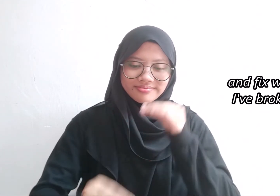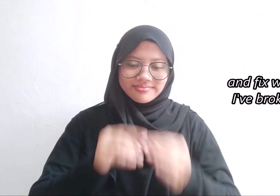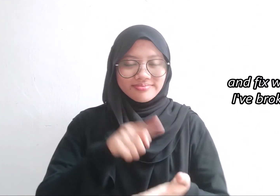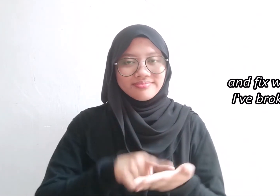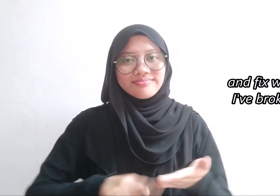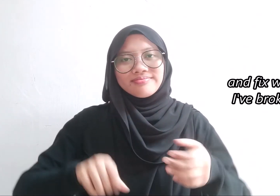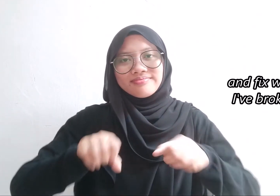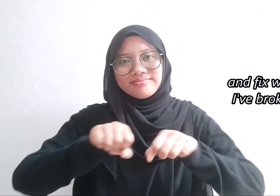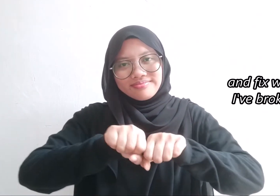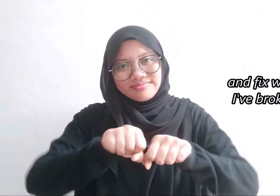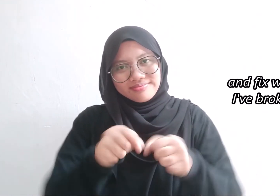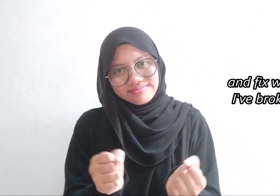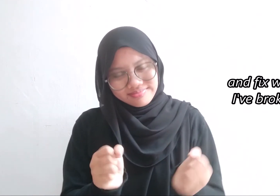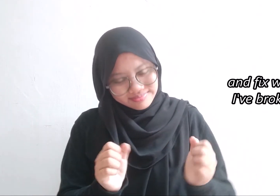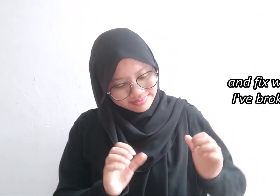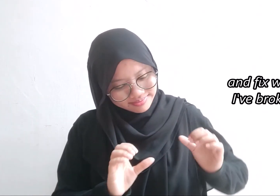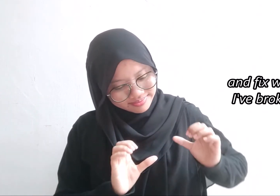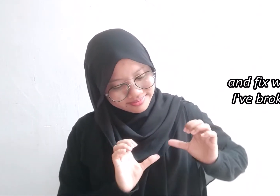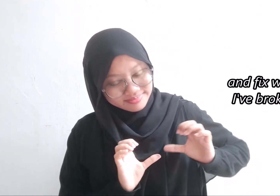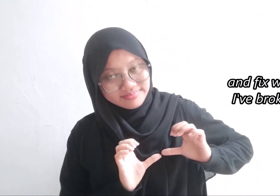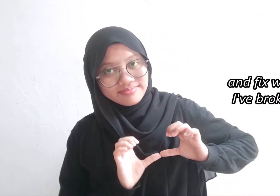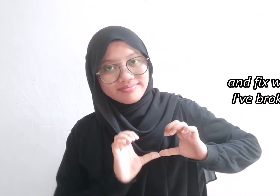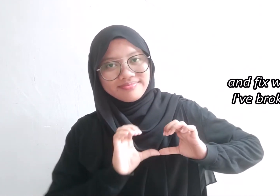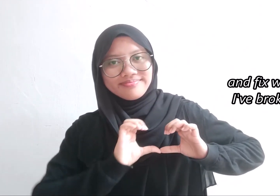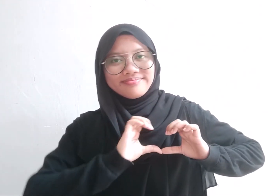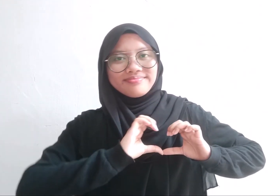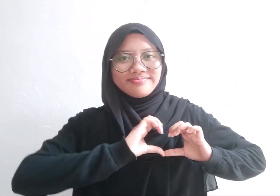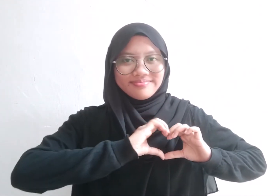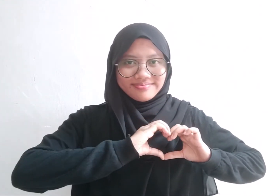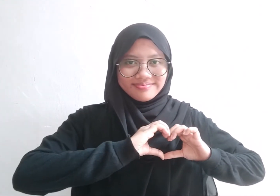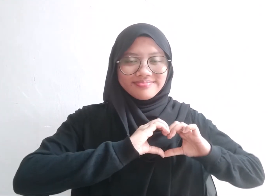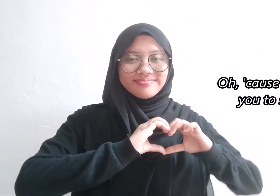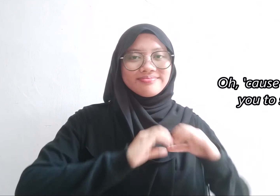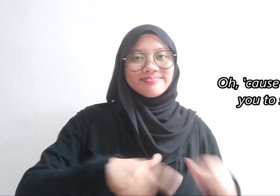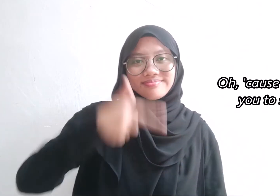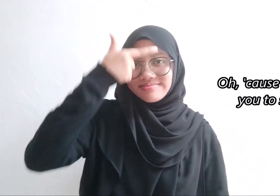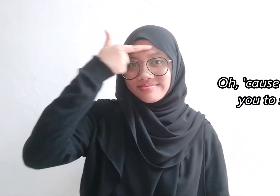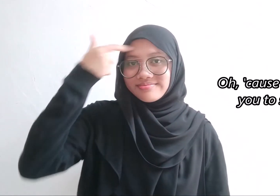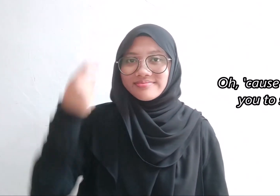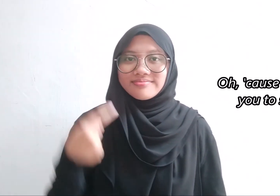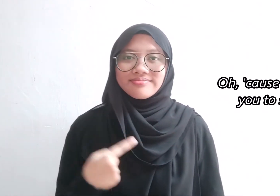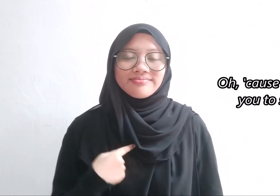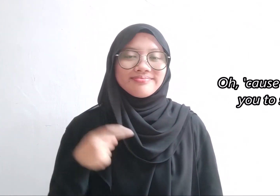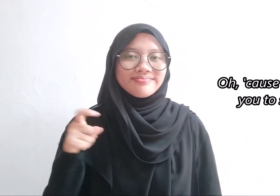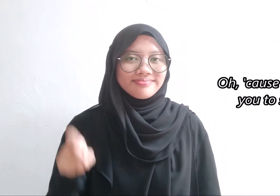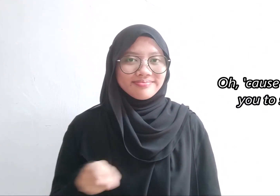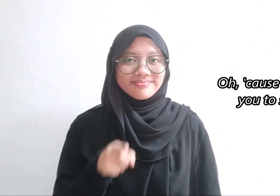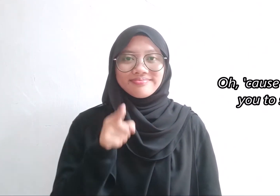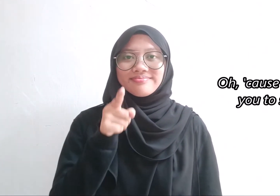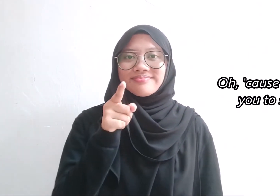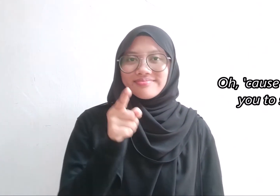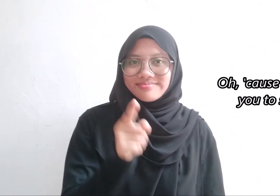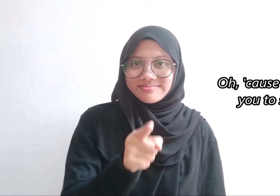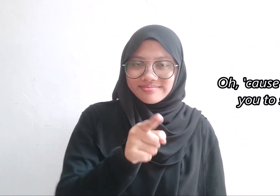what I've broken No, cause I need you